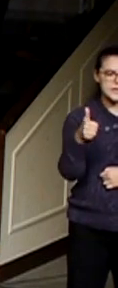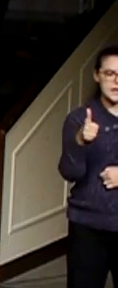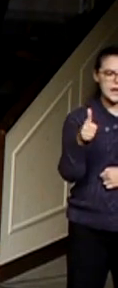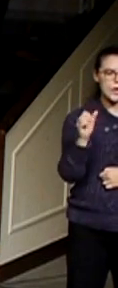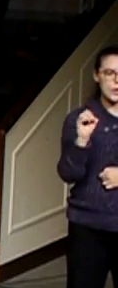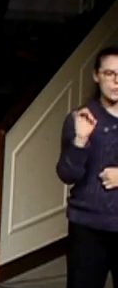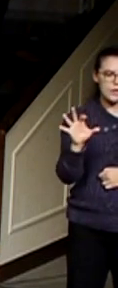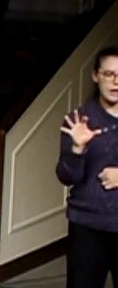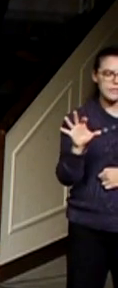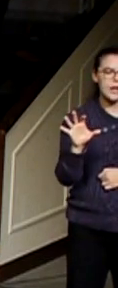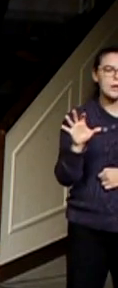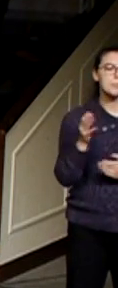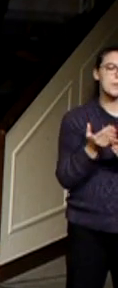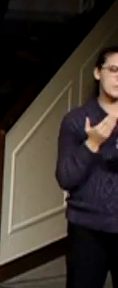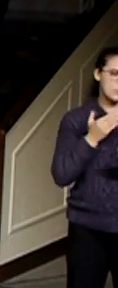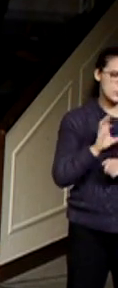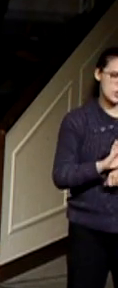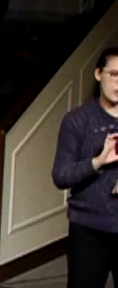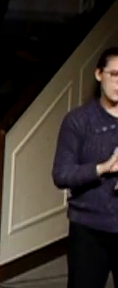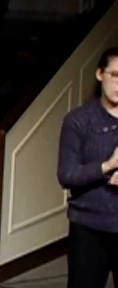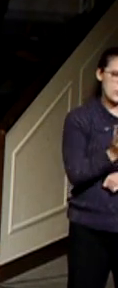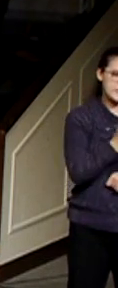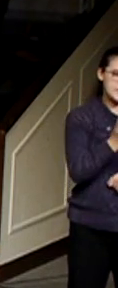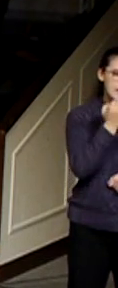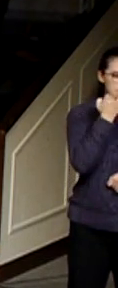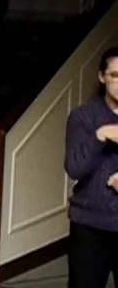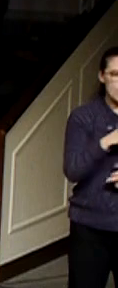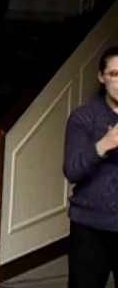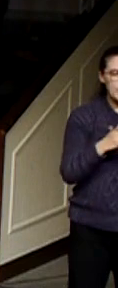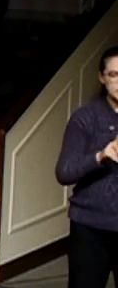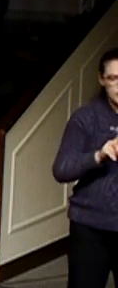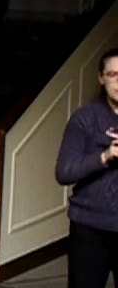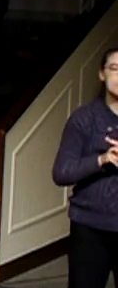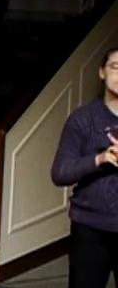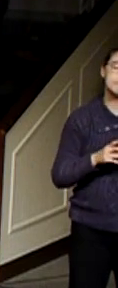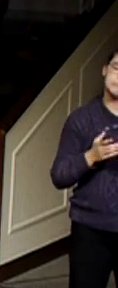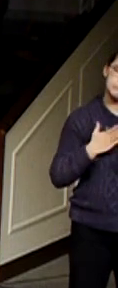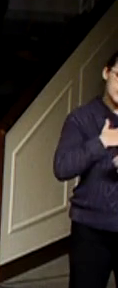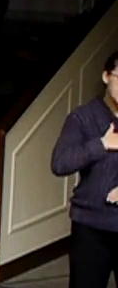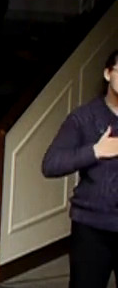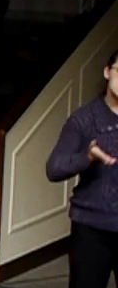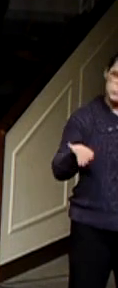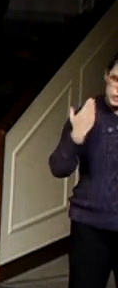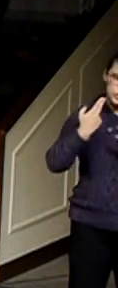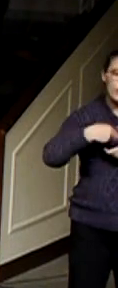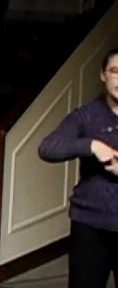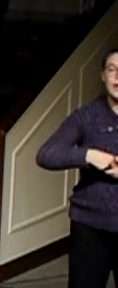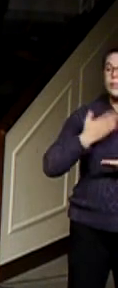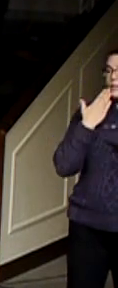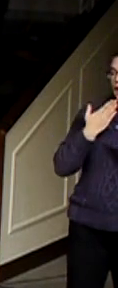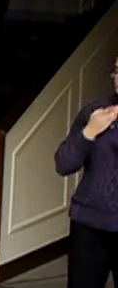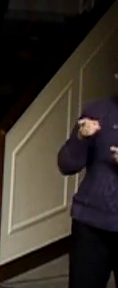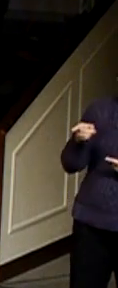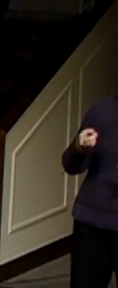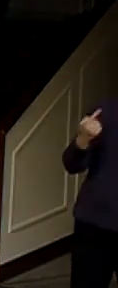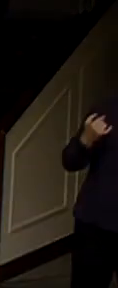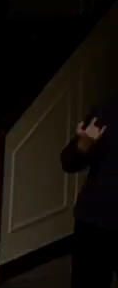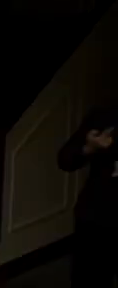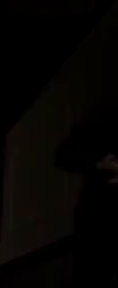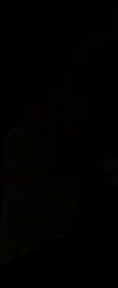before chapel. If you want to come and join our prayer team, we'd love to have you. Again, thank you, Dr. Campo, for being with us today. You're dismissed.